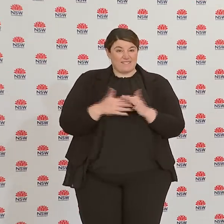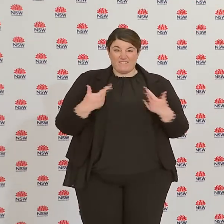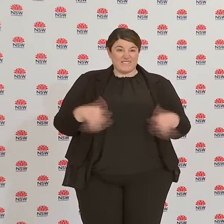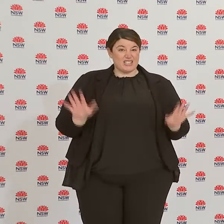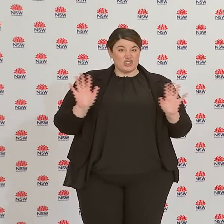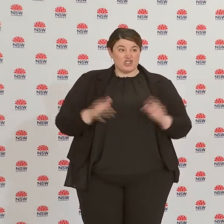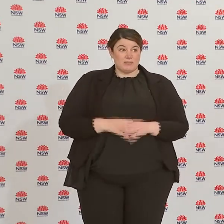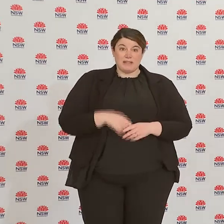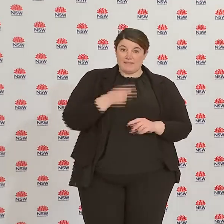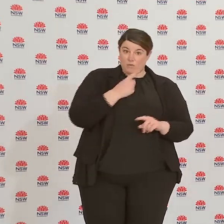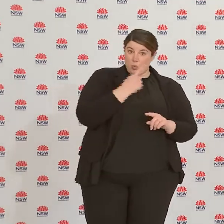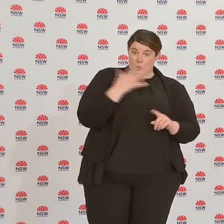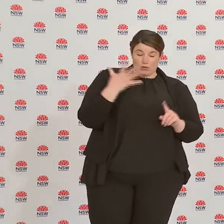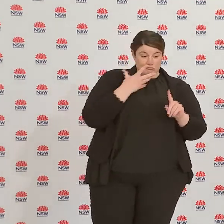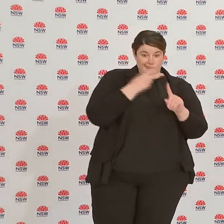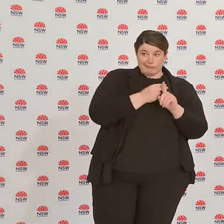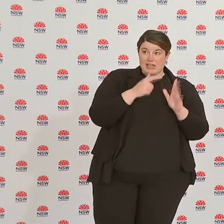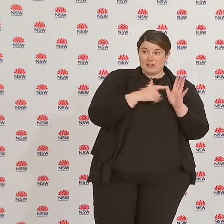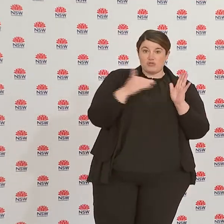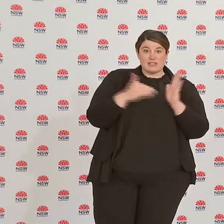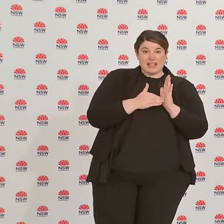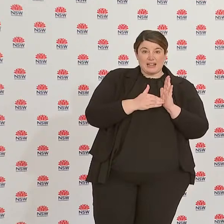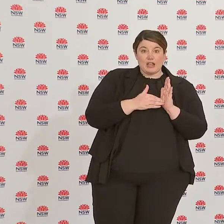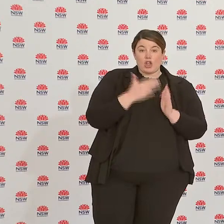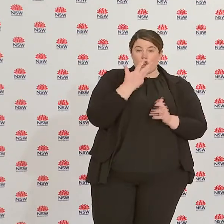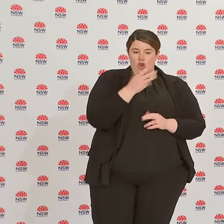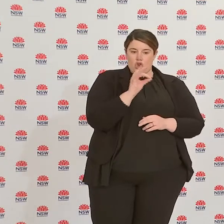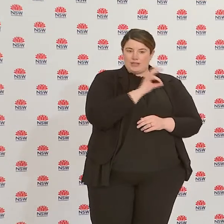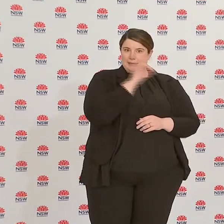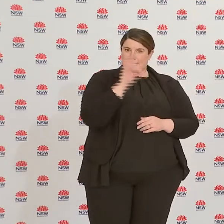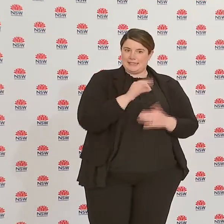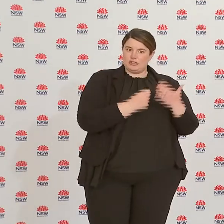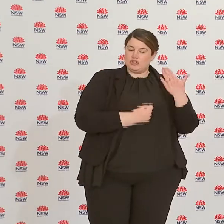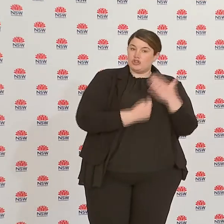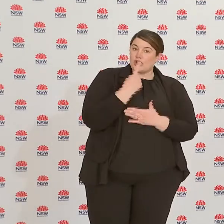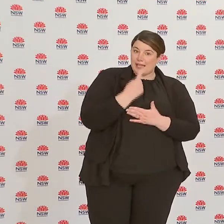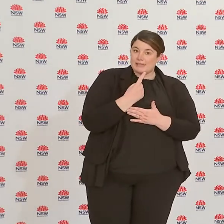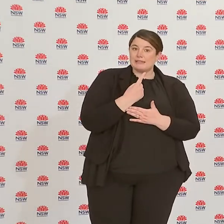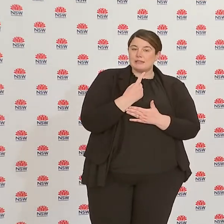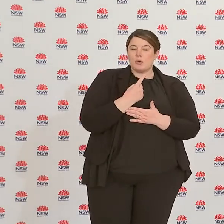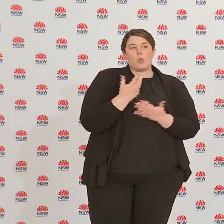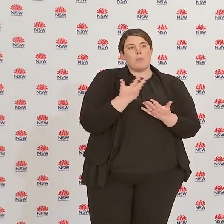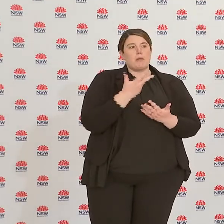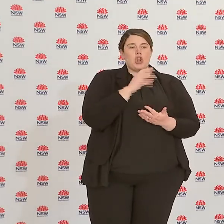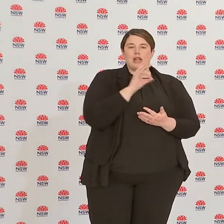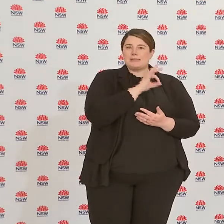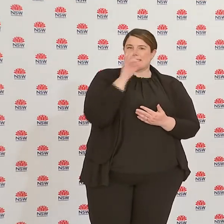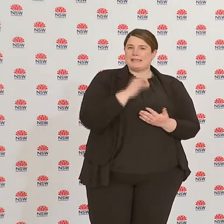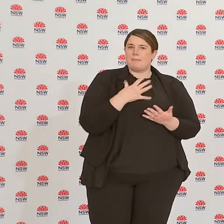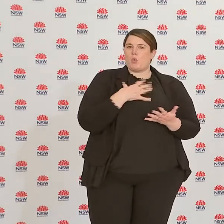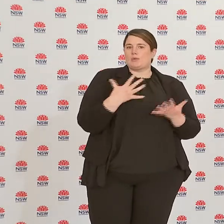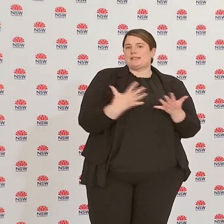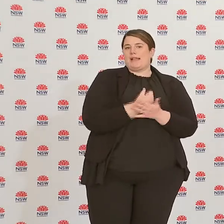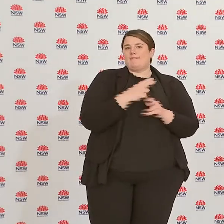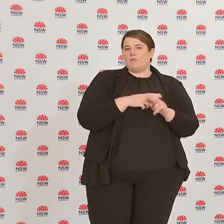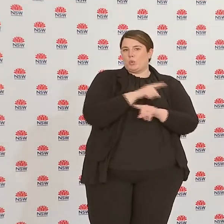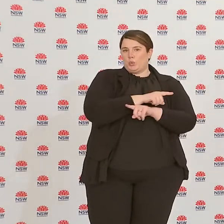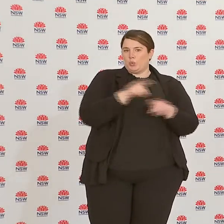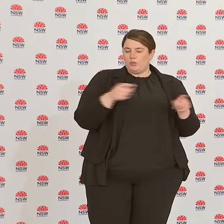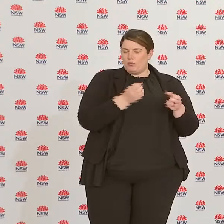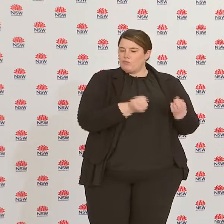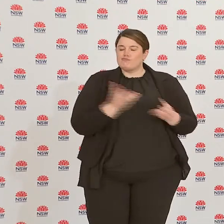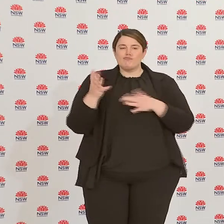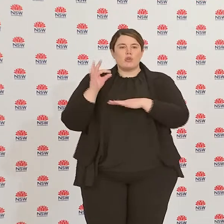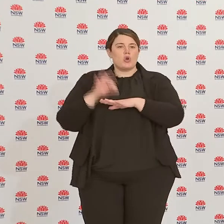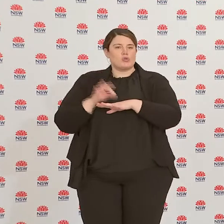jab of AstraZeneca, you have around about 90% chance, or 90% safer situation with regard to